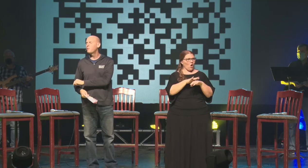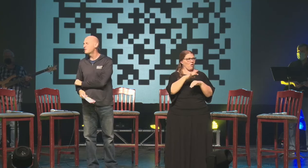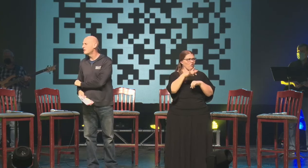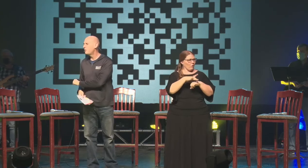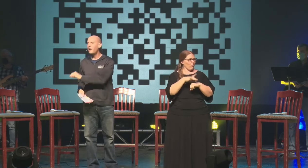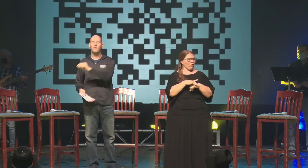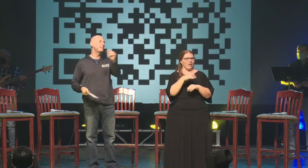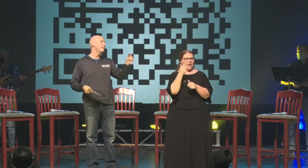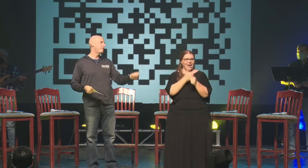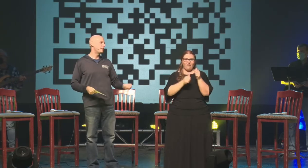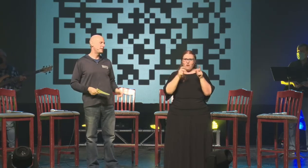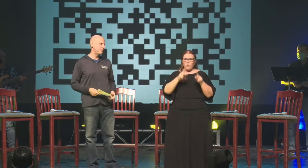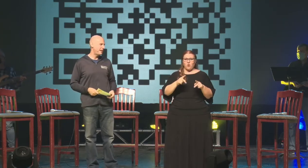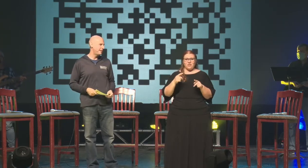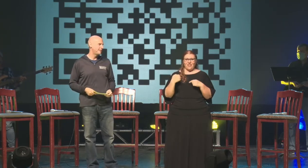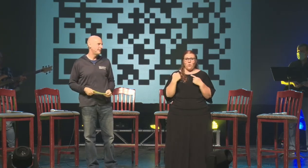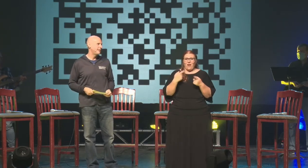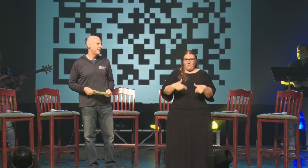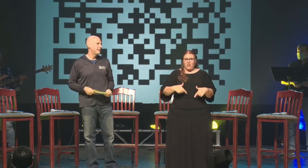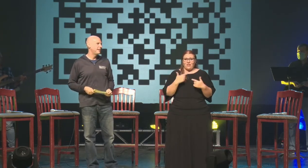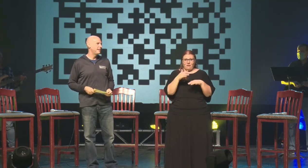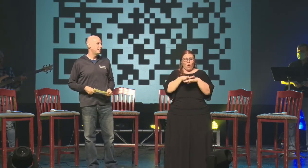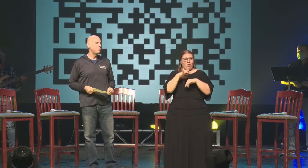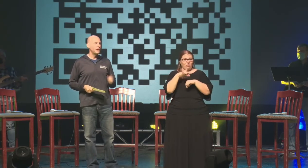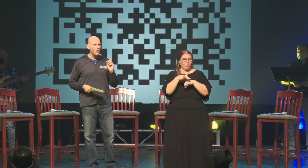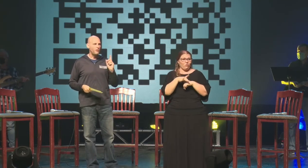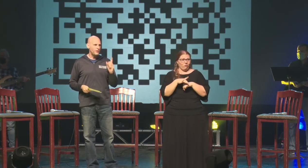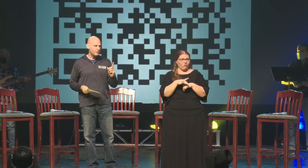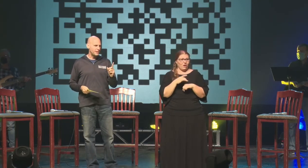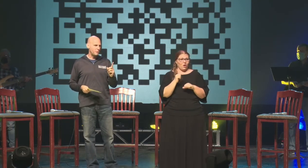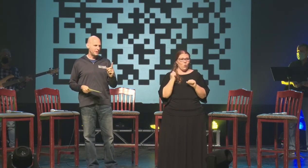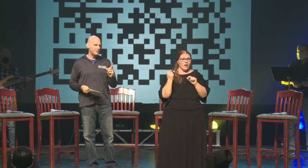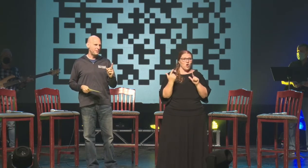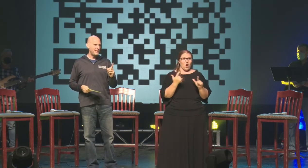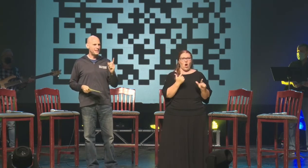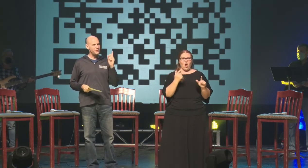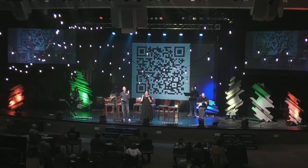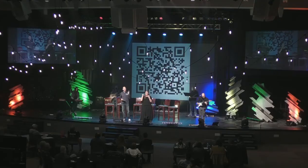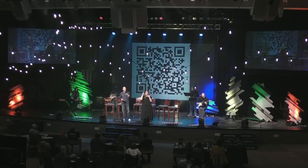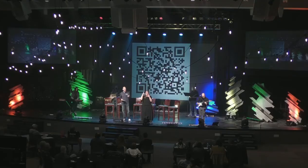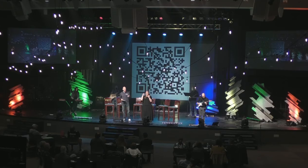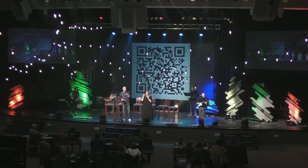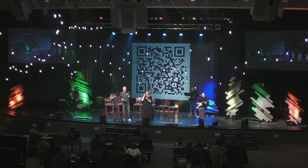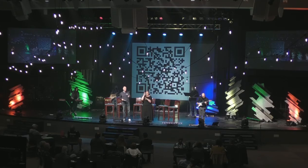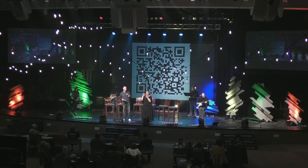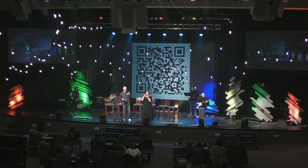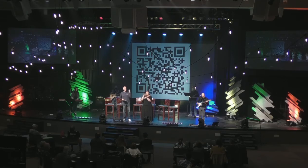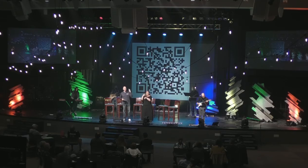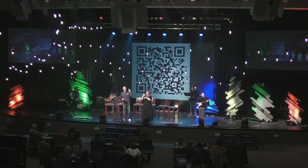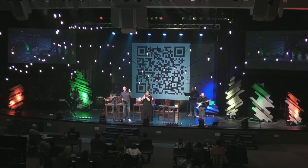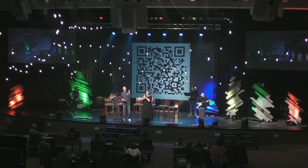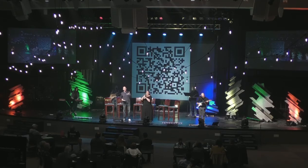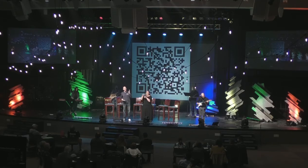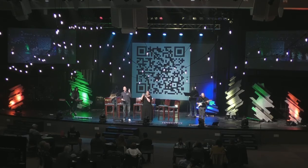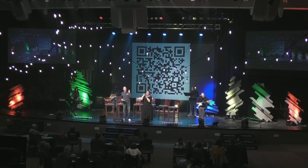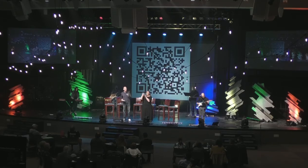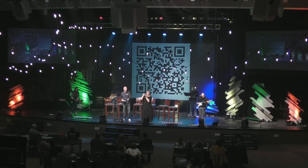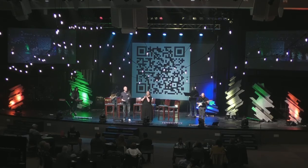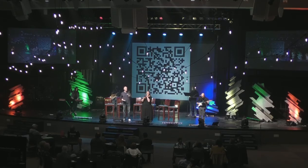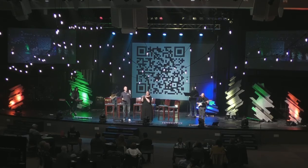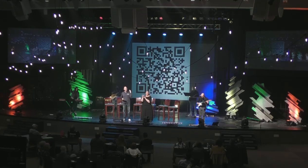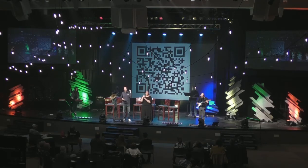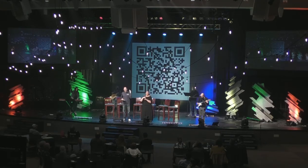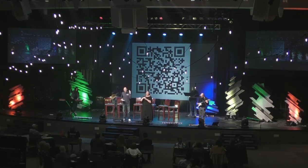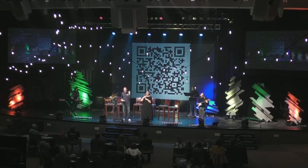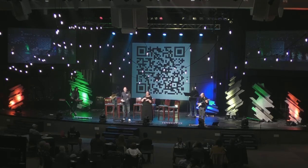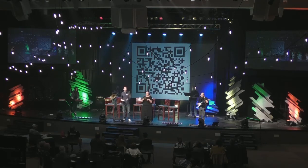every person that will ever live on this planet. That we are all fearfully and wonderfully made, that we are all created in the image of God, that we are all worthy of love,